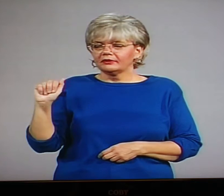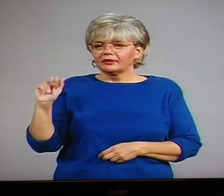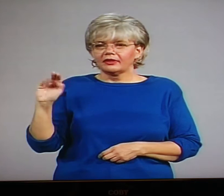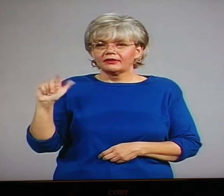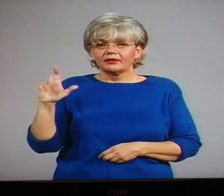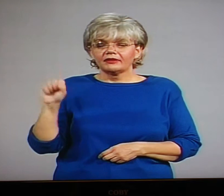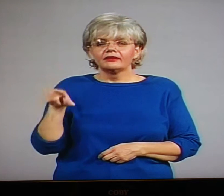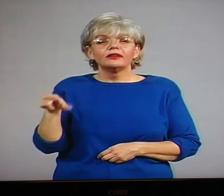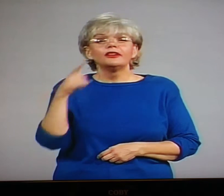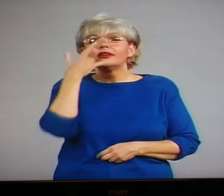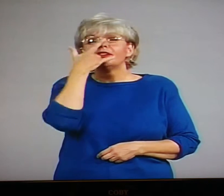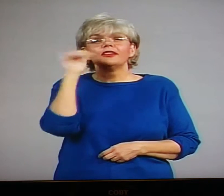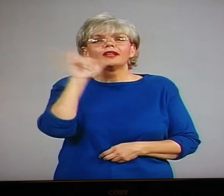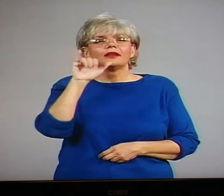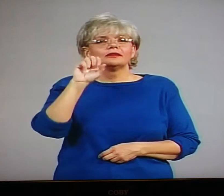semicircular canal.